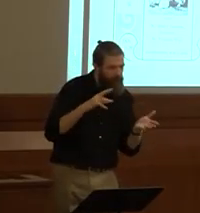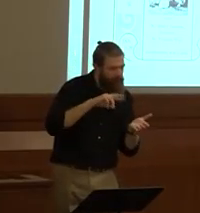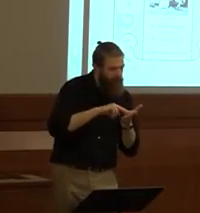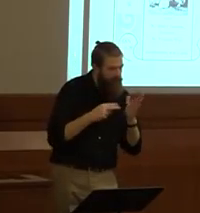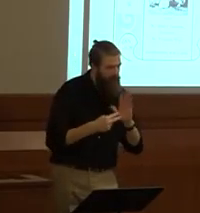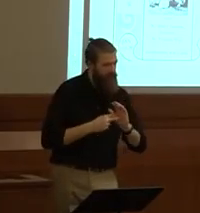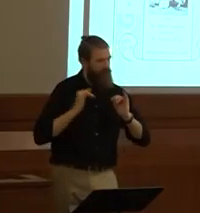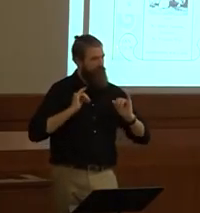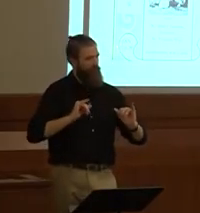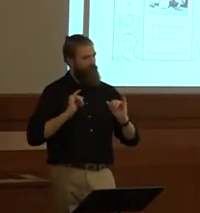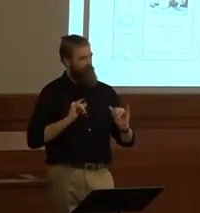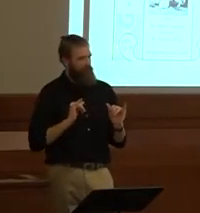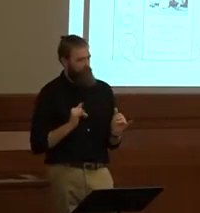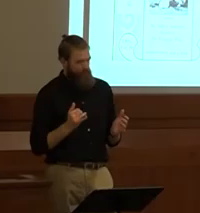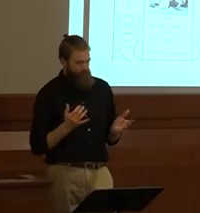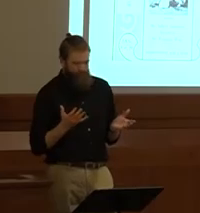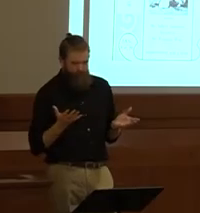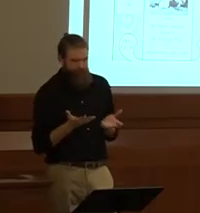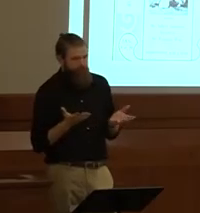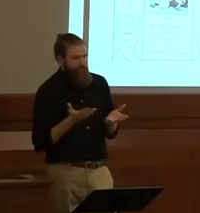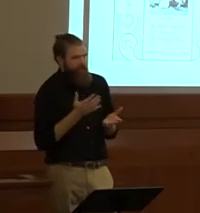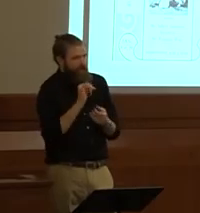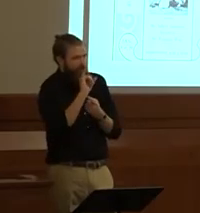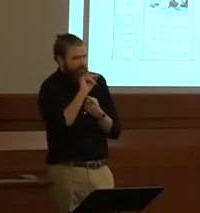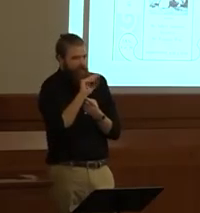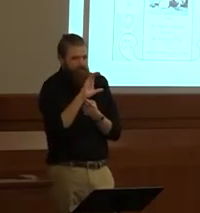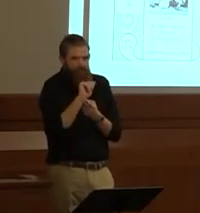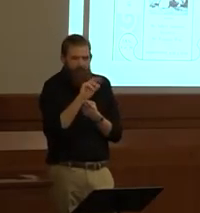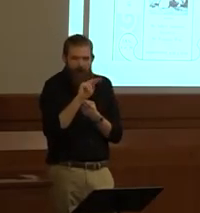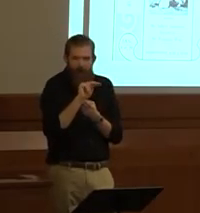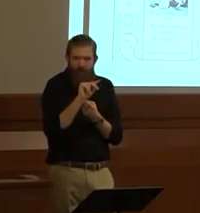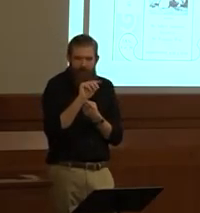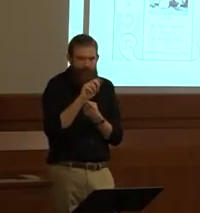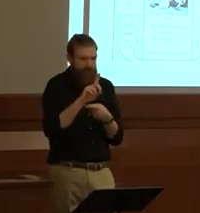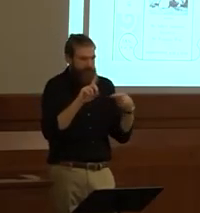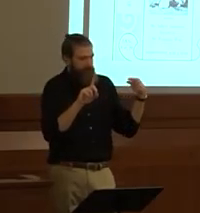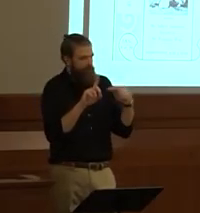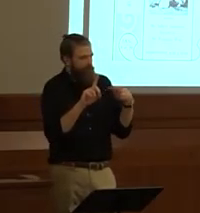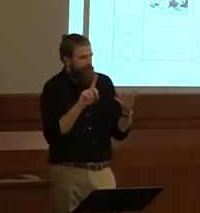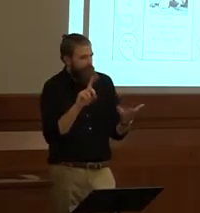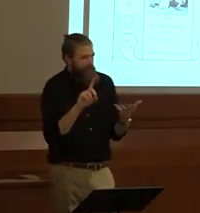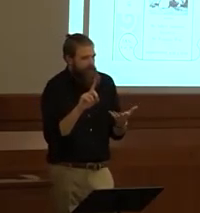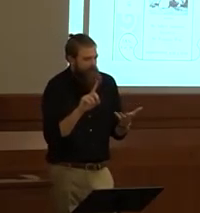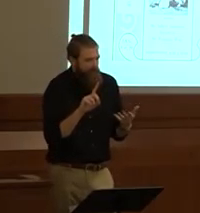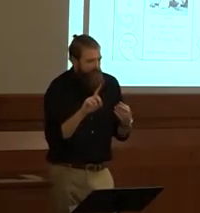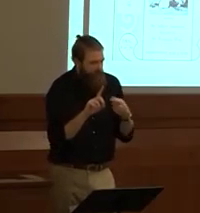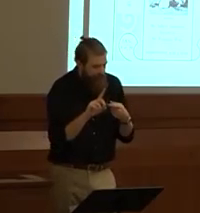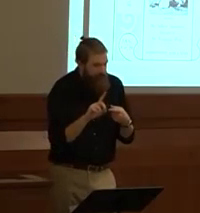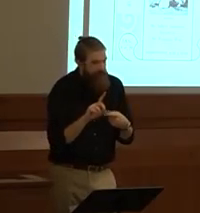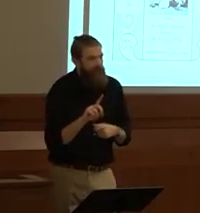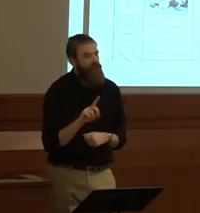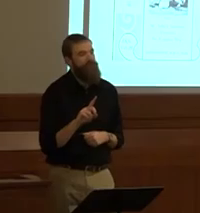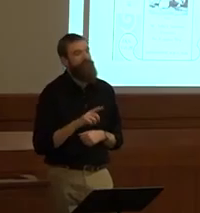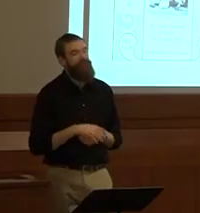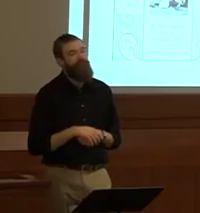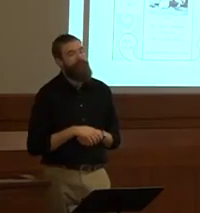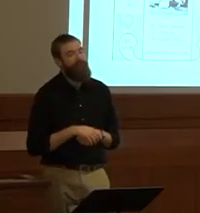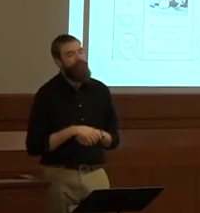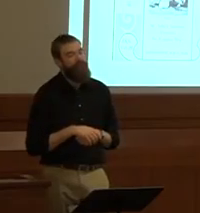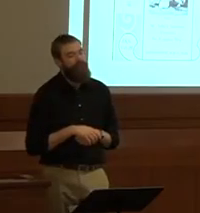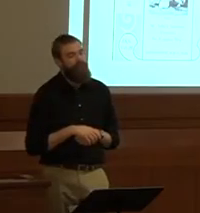incarnated. What does it mean? I think that deaf people have a particular perspective on that that makes